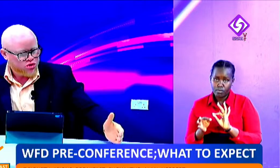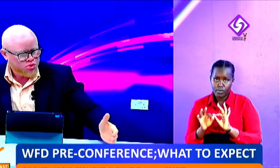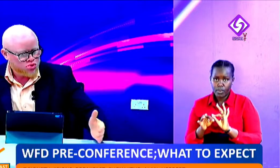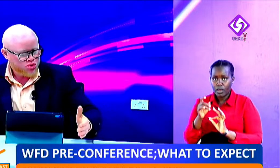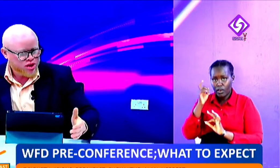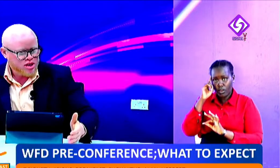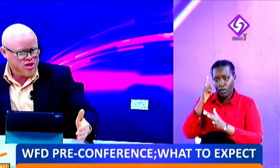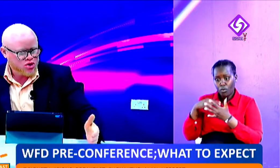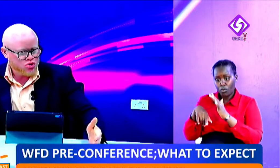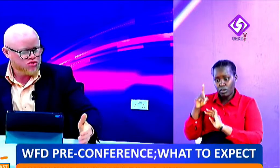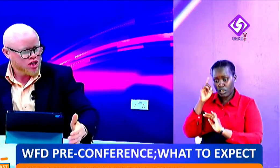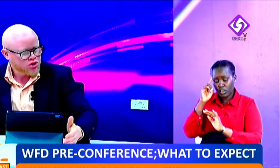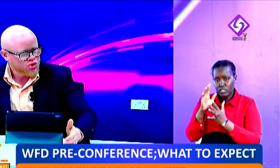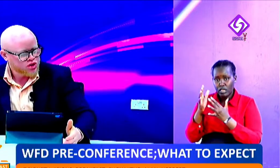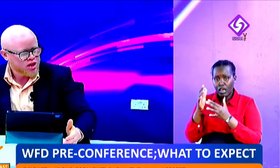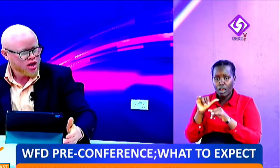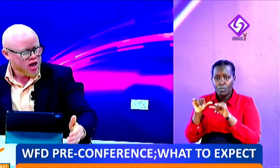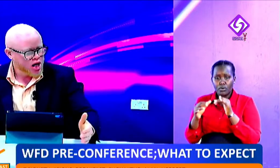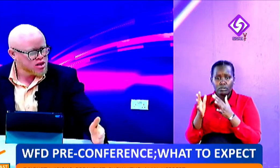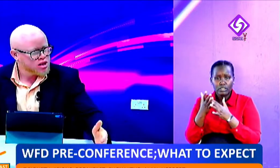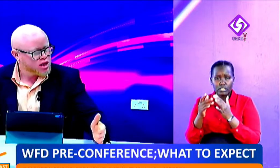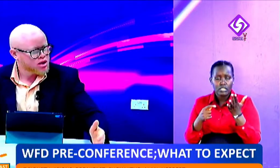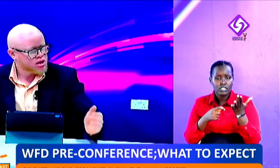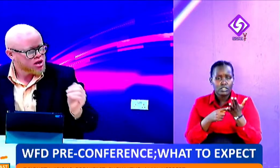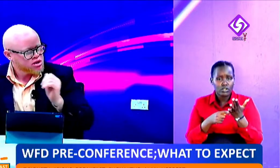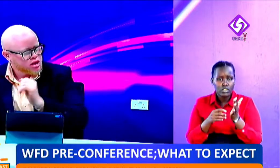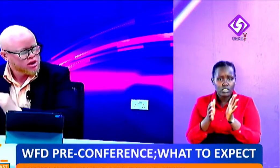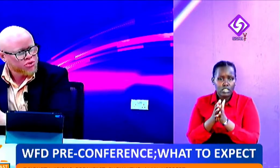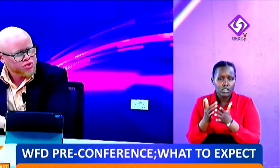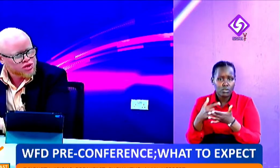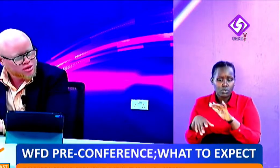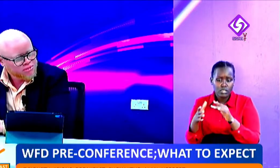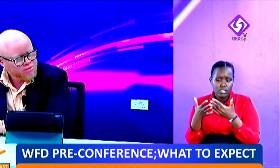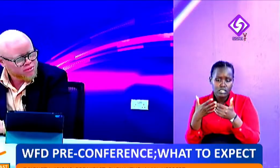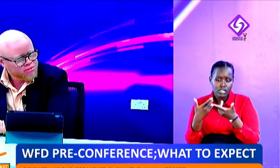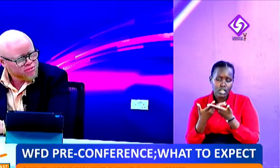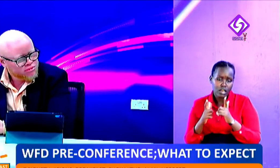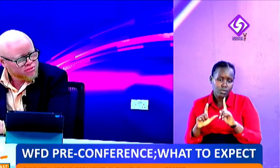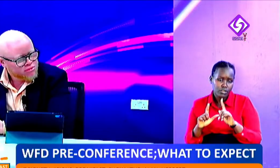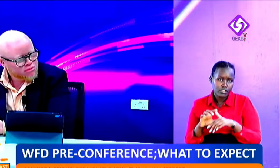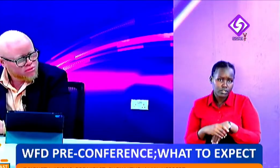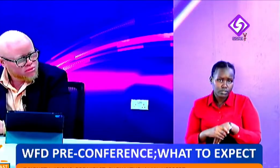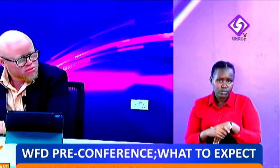What are your thoughts on the intersection of technology and sign language?